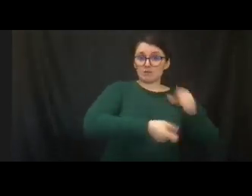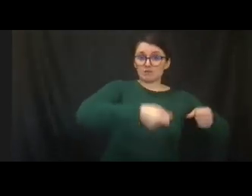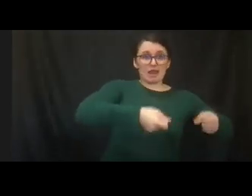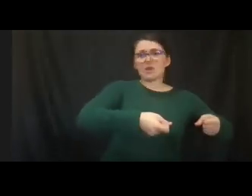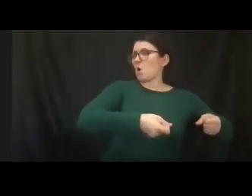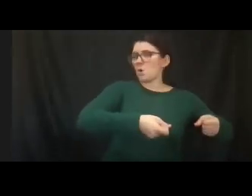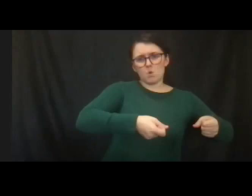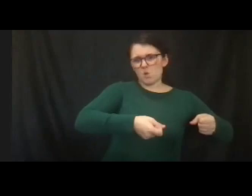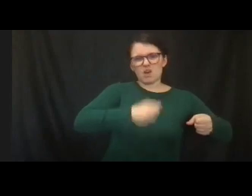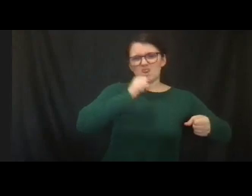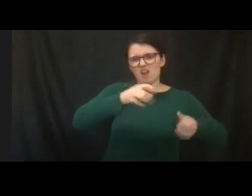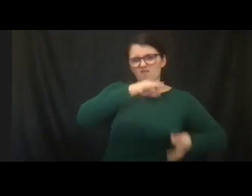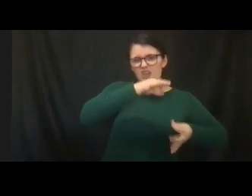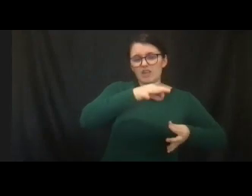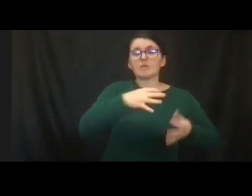maybe you